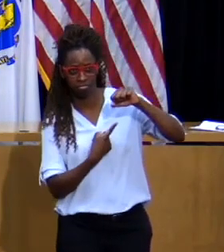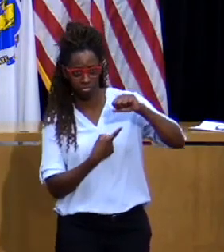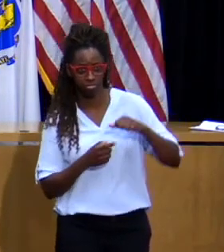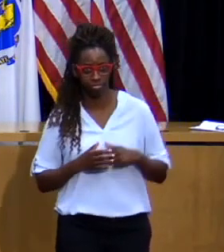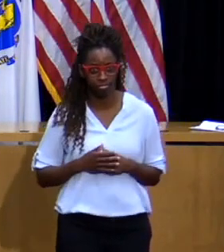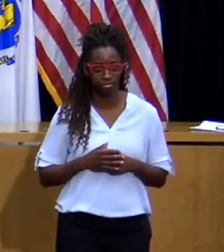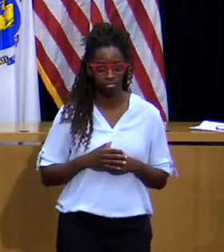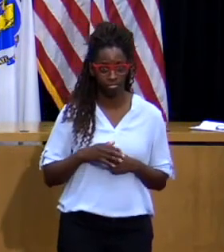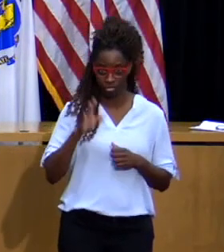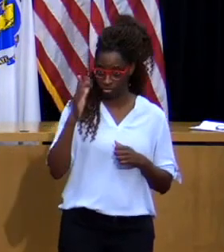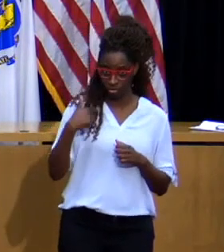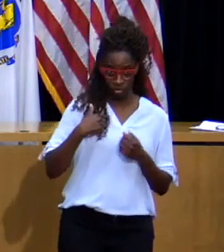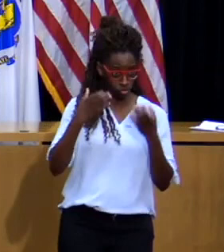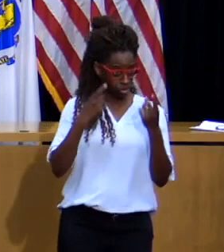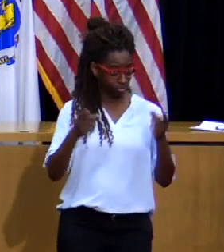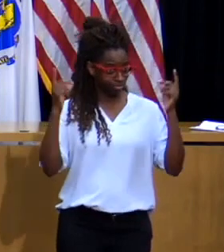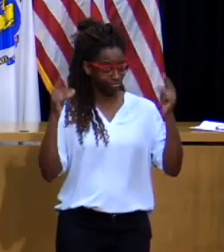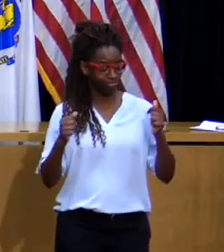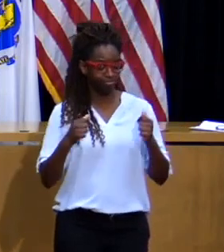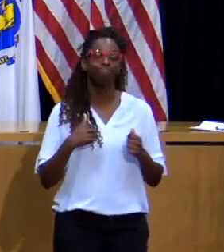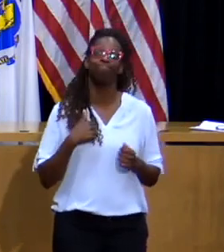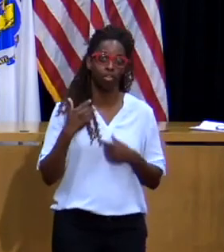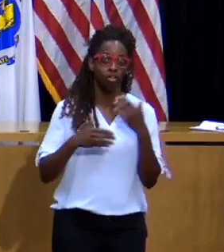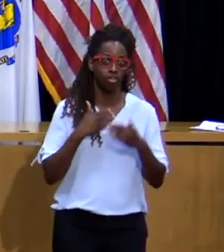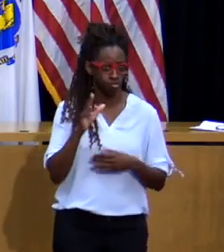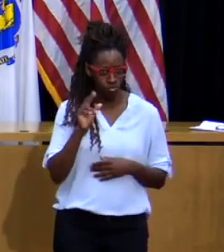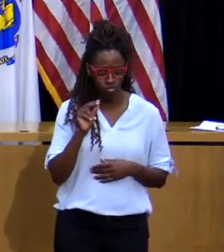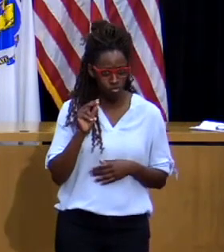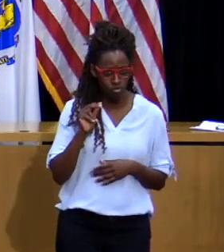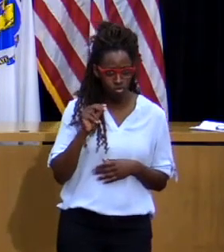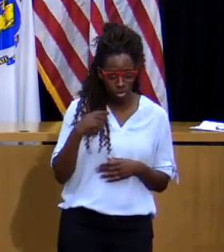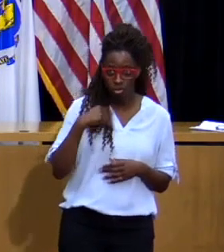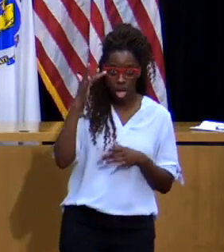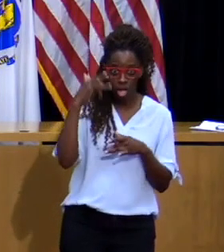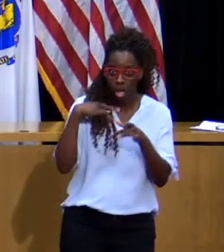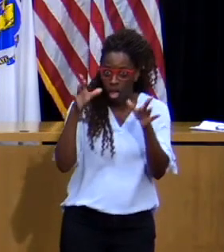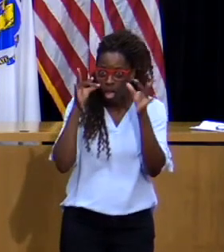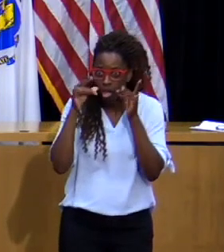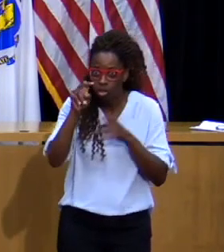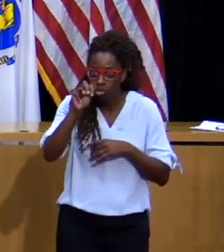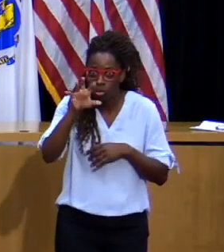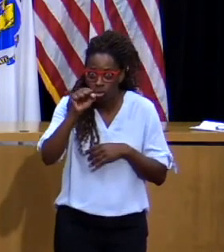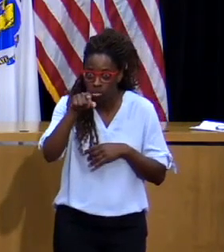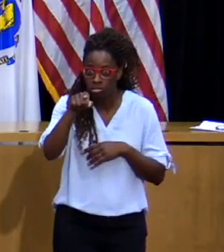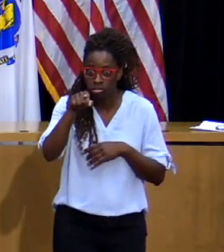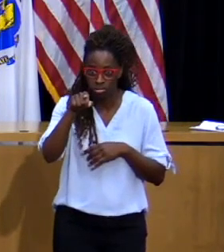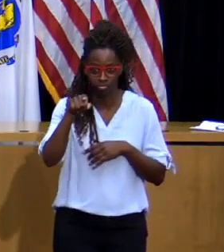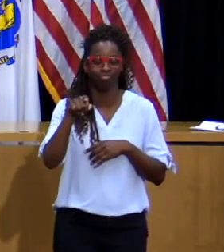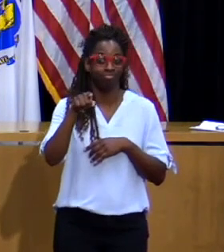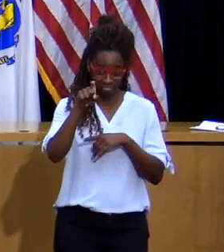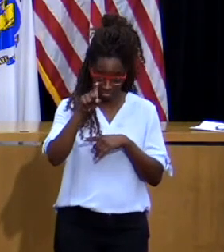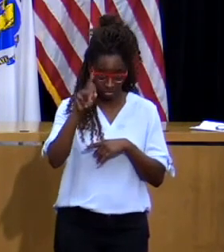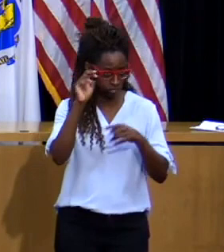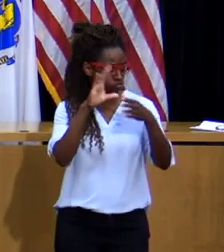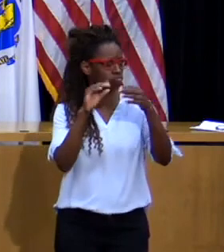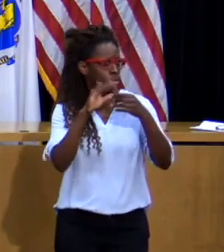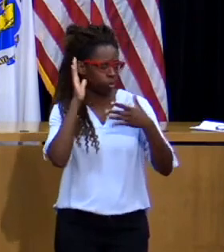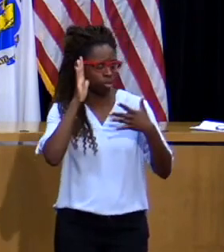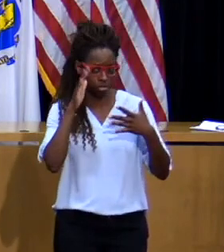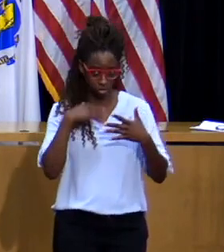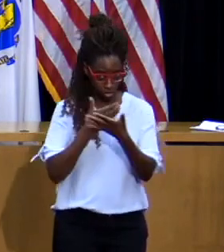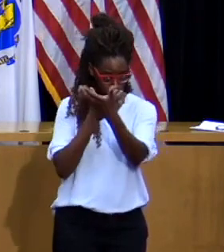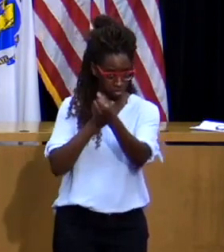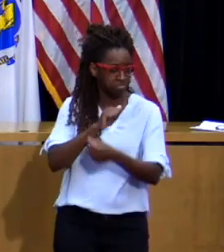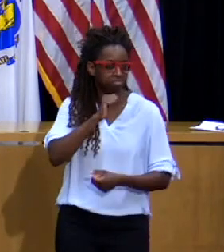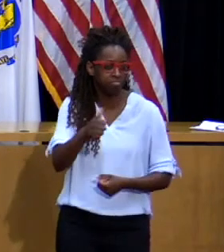news conference or in one statement, but we are all committed to the work of engaging residents and community